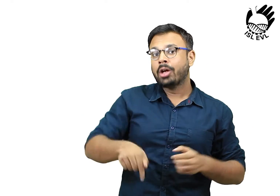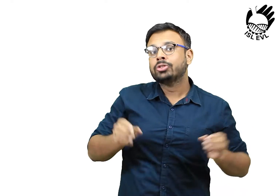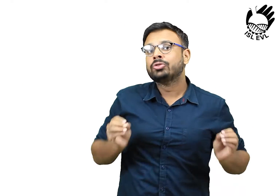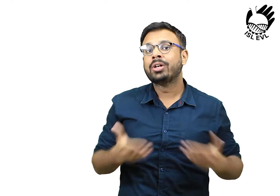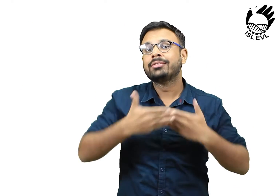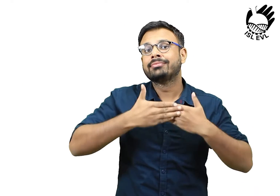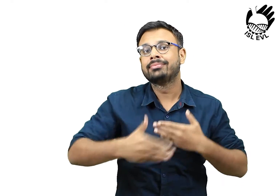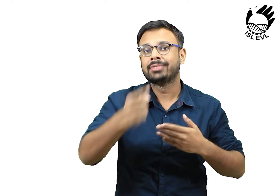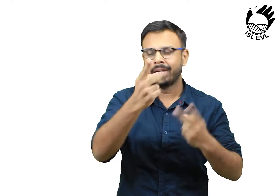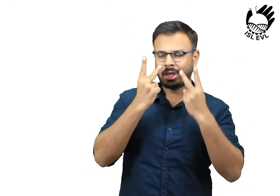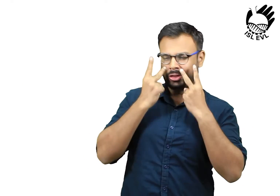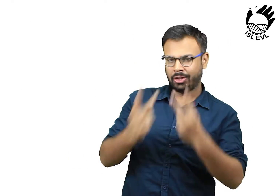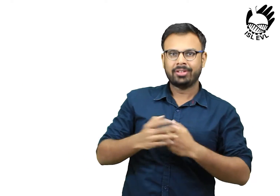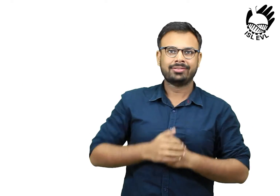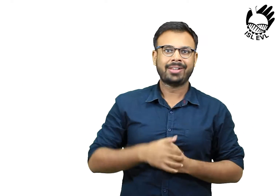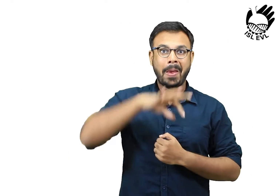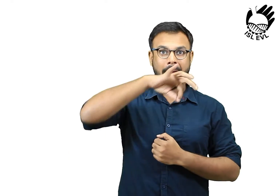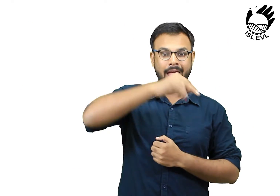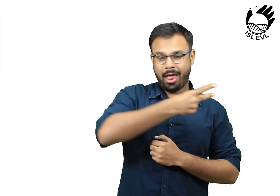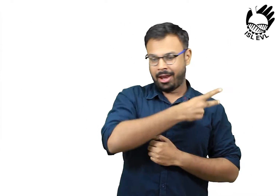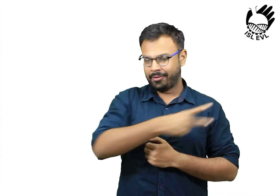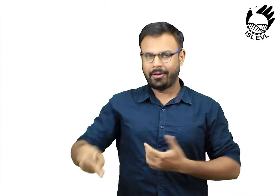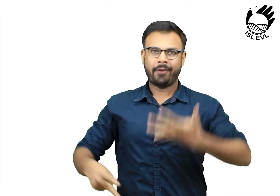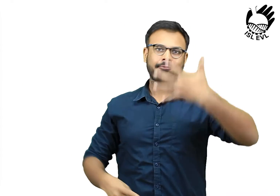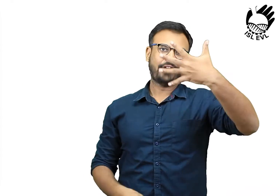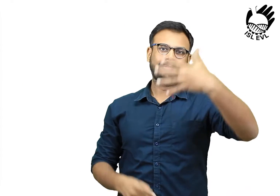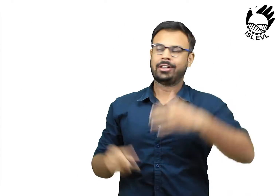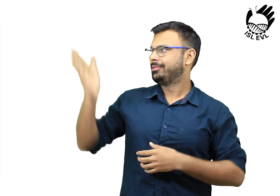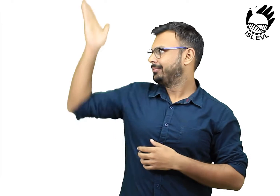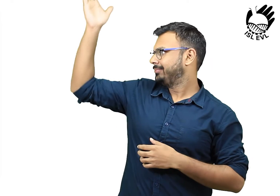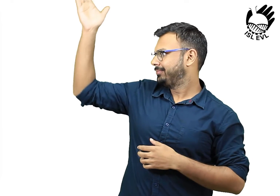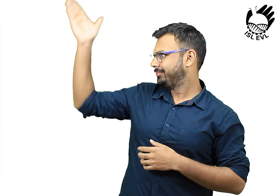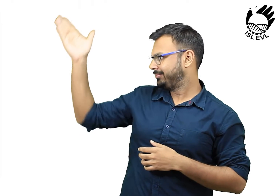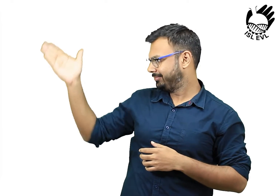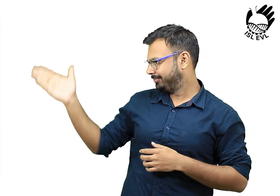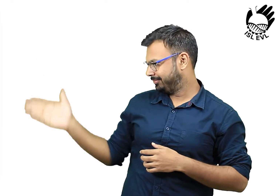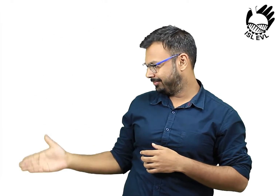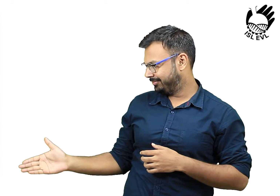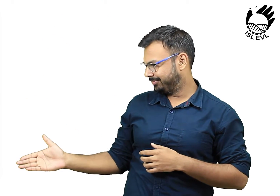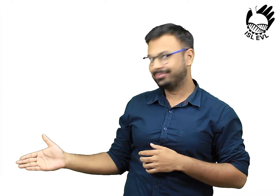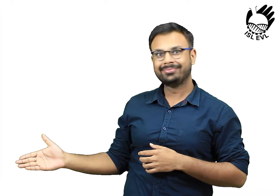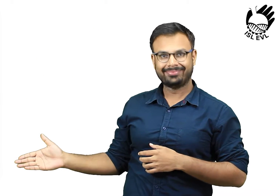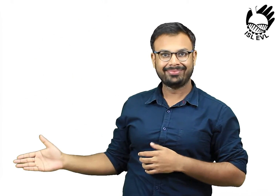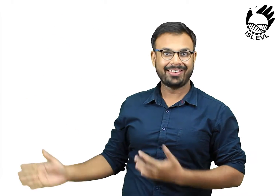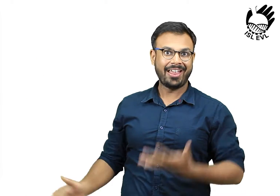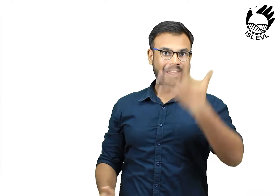We have completed part 1 of the background on crystals and their importance in everyday life,